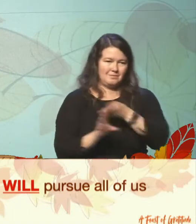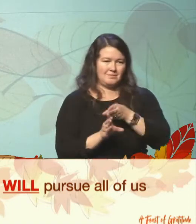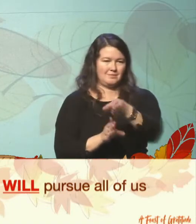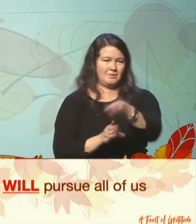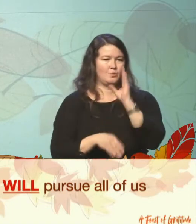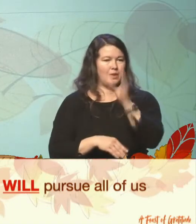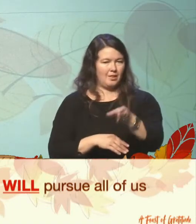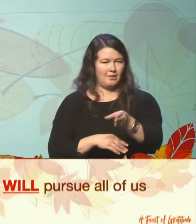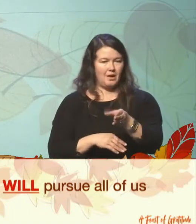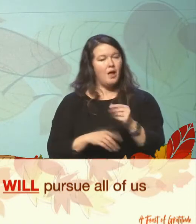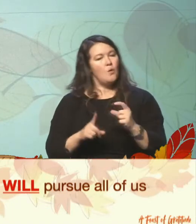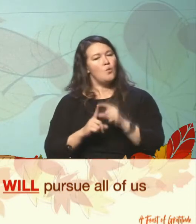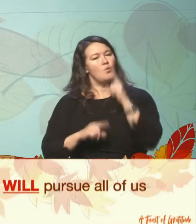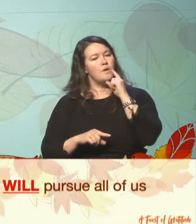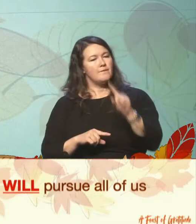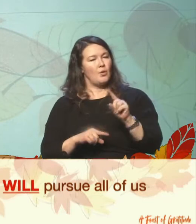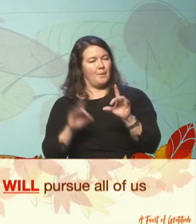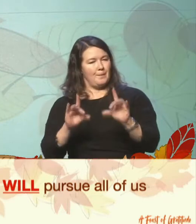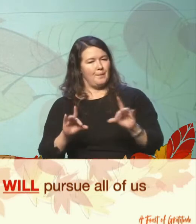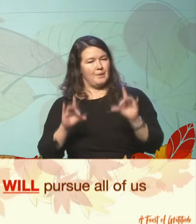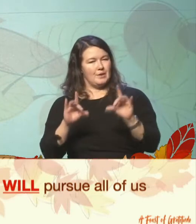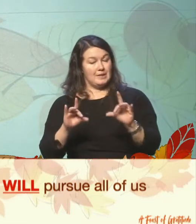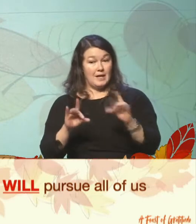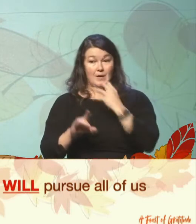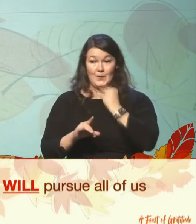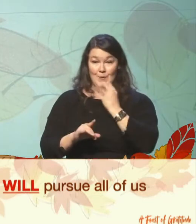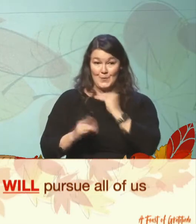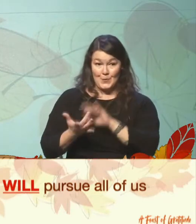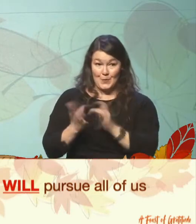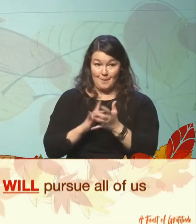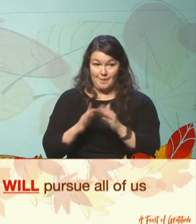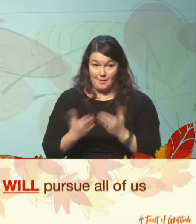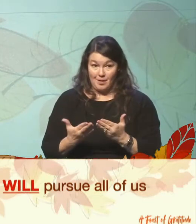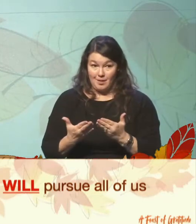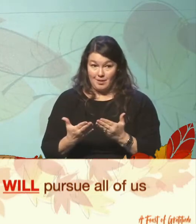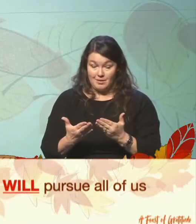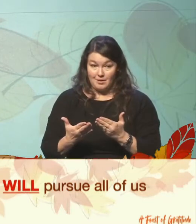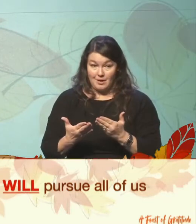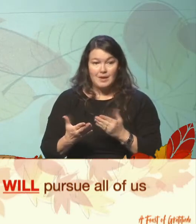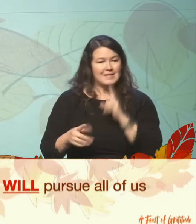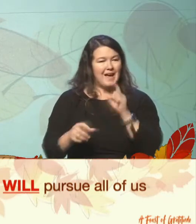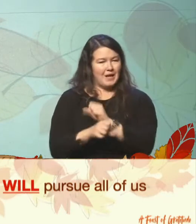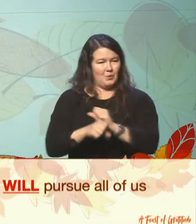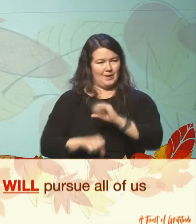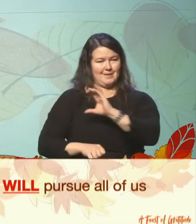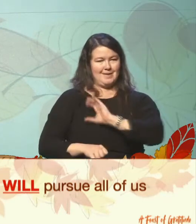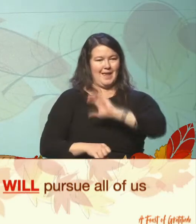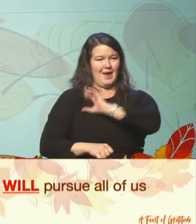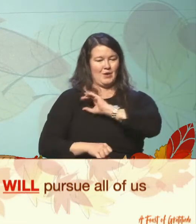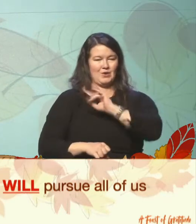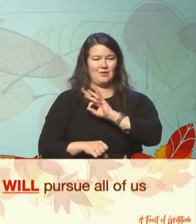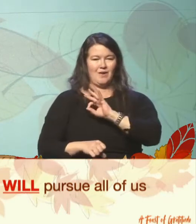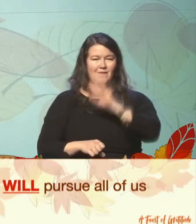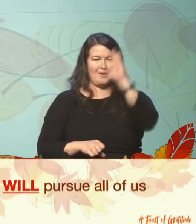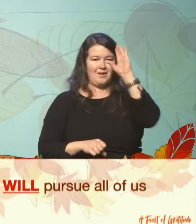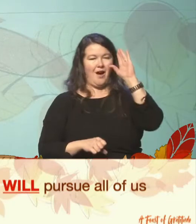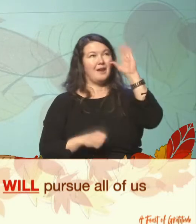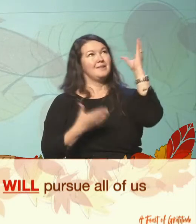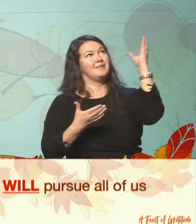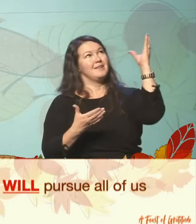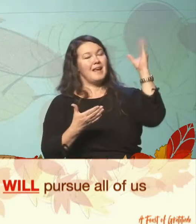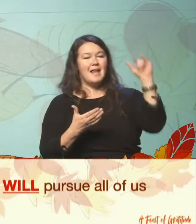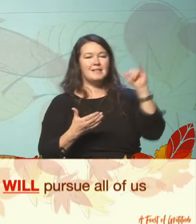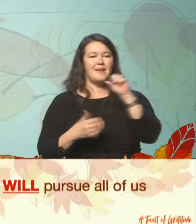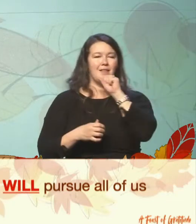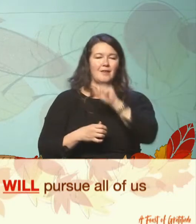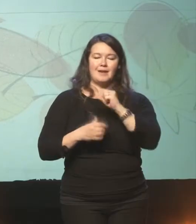word for mercy is in the Hebrew Bible is the essential character of God, his divine chesed, this loving